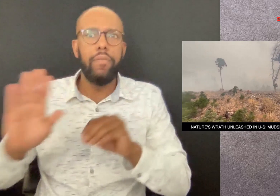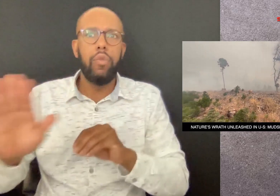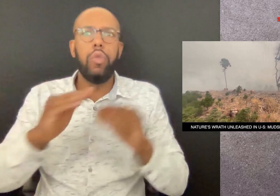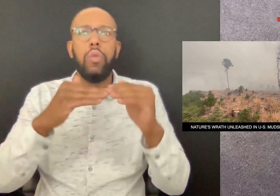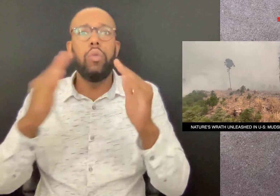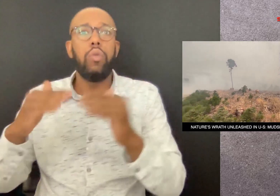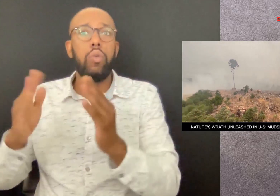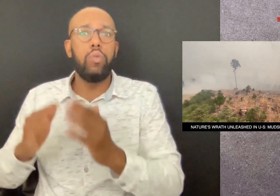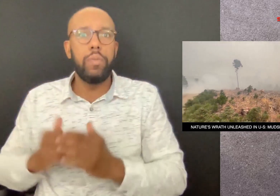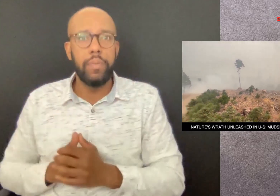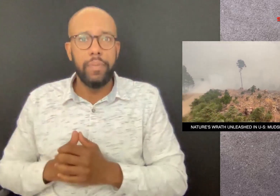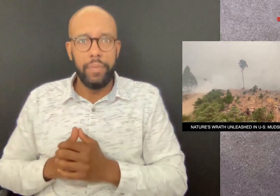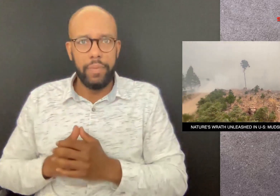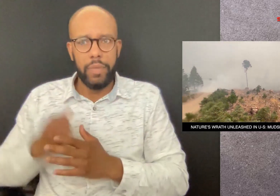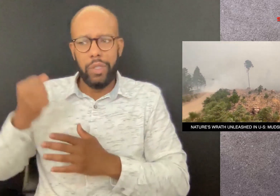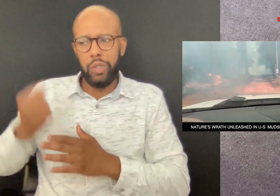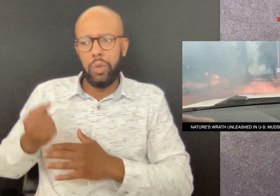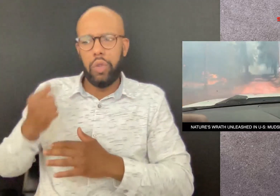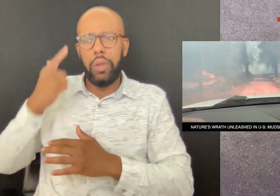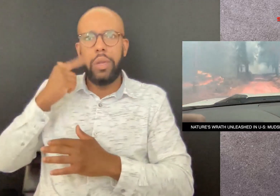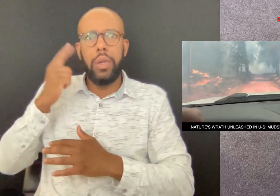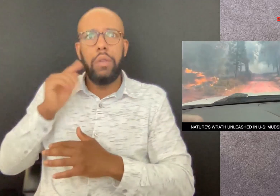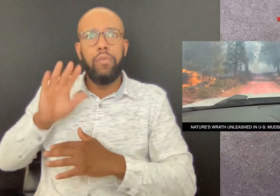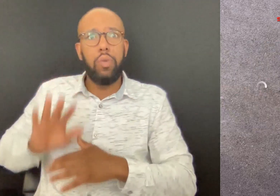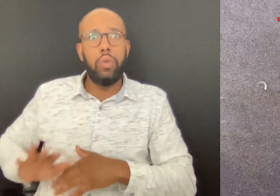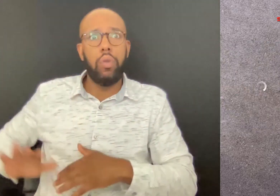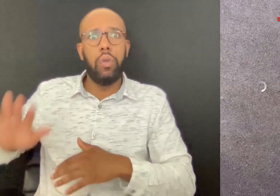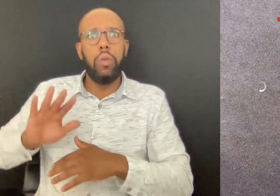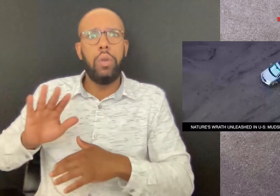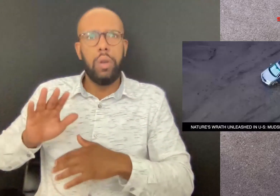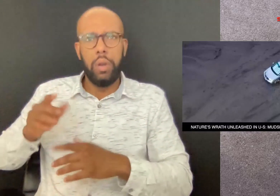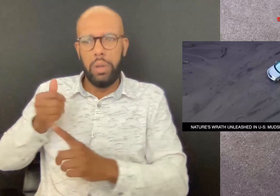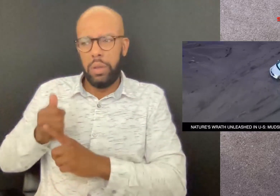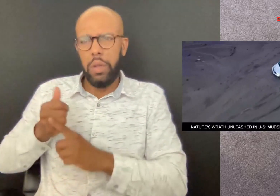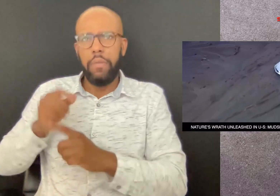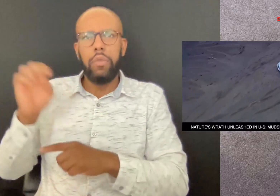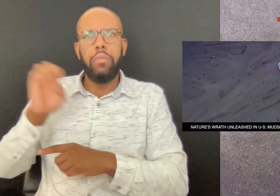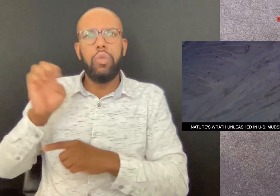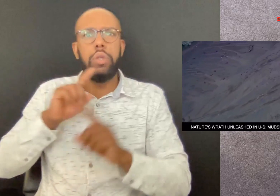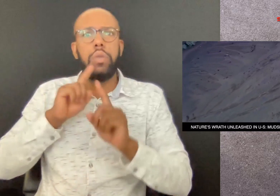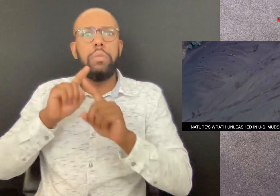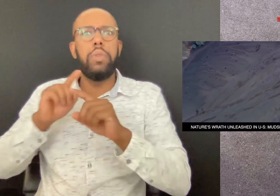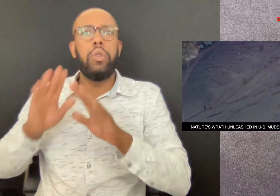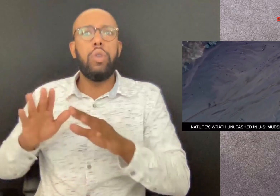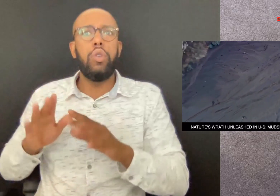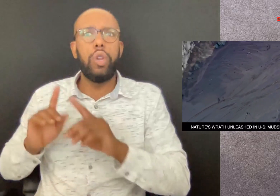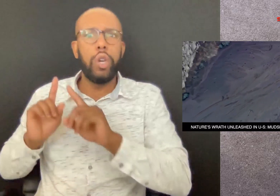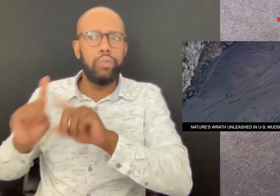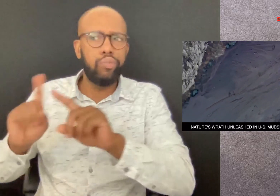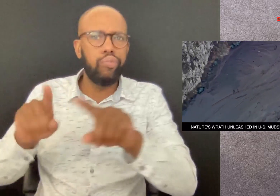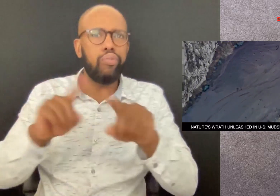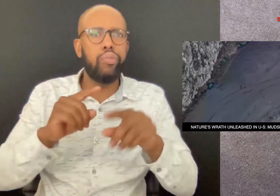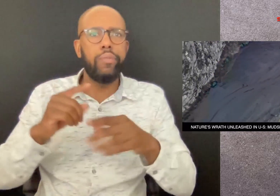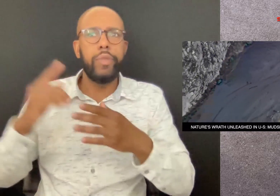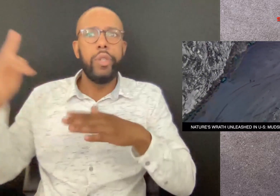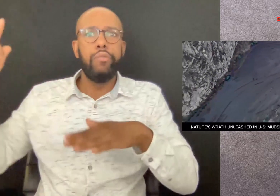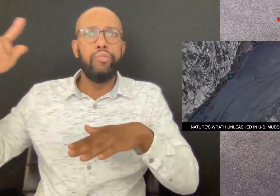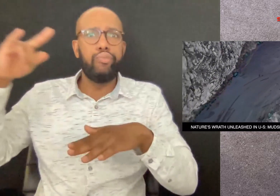tens of thousands of acres and forced more than 11,000 people from their homes in the southern part of the state emergency